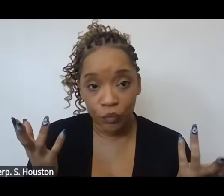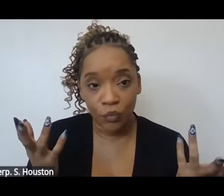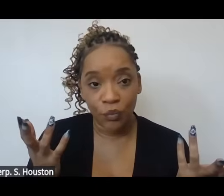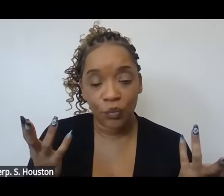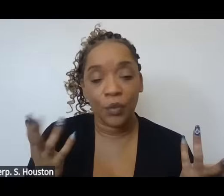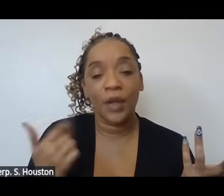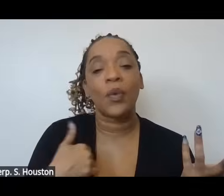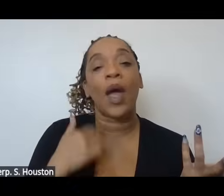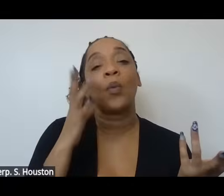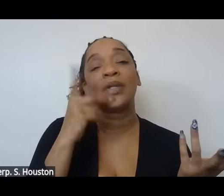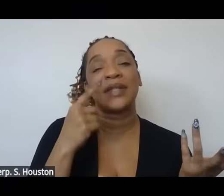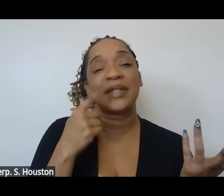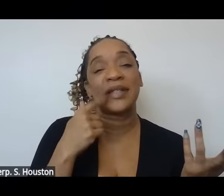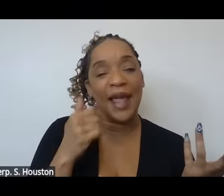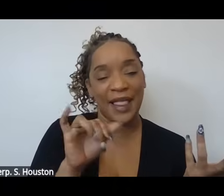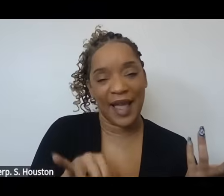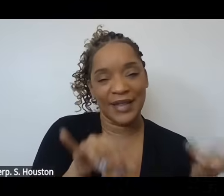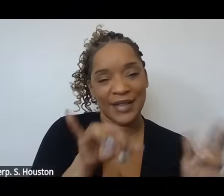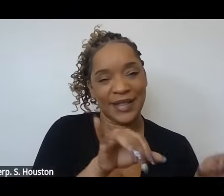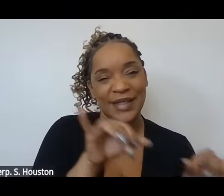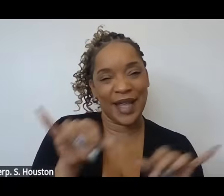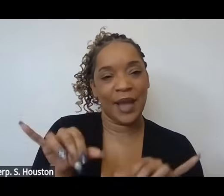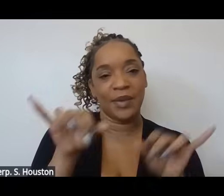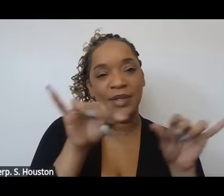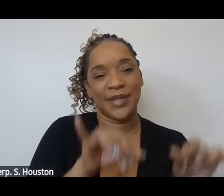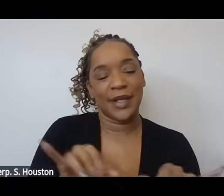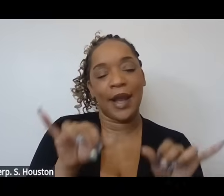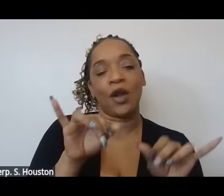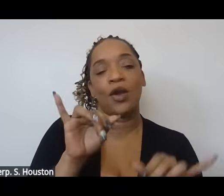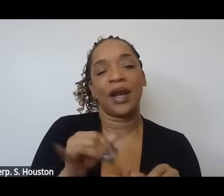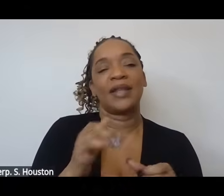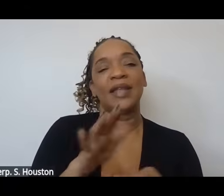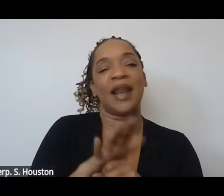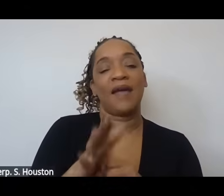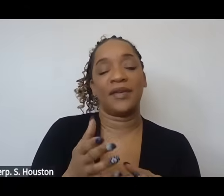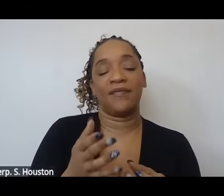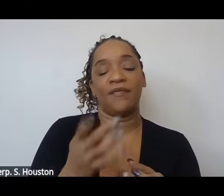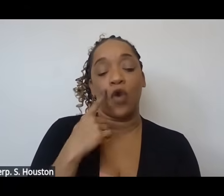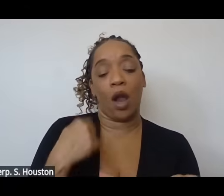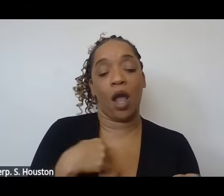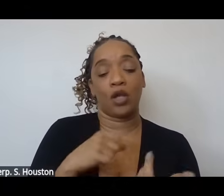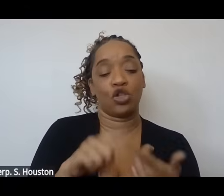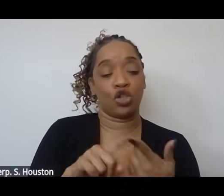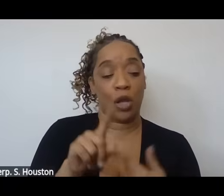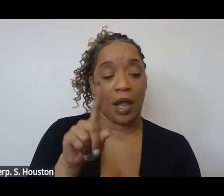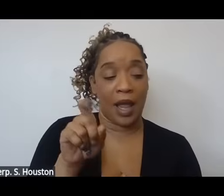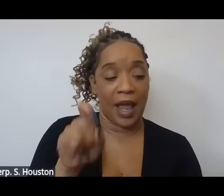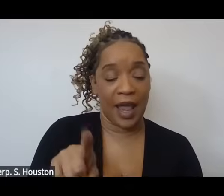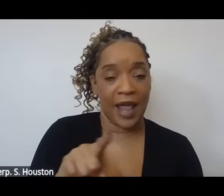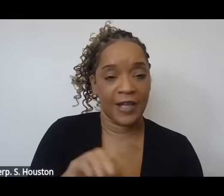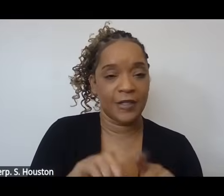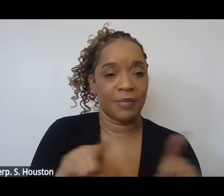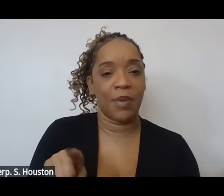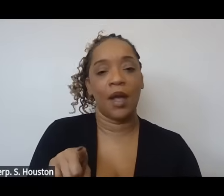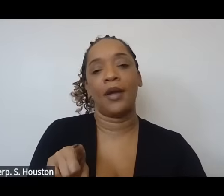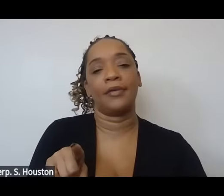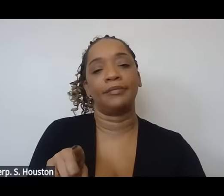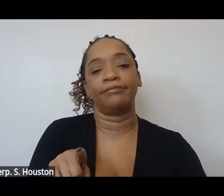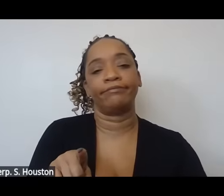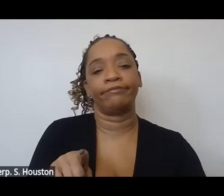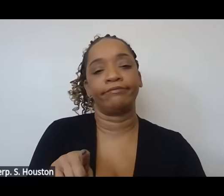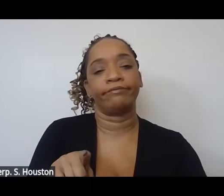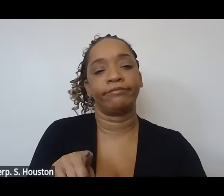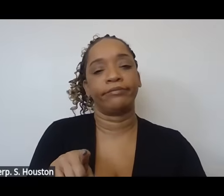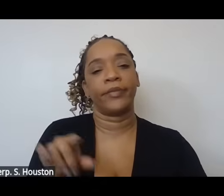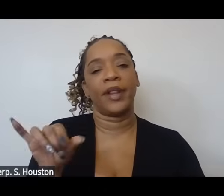standard here. Like it may be enough to get us to ask the question. Yeah. But then that is like Director Brader explained,